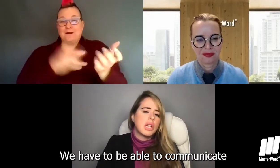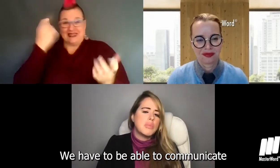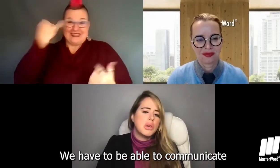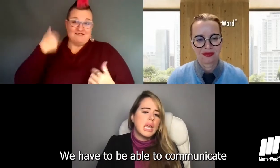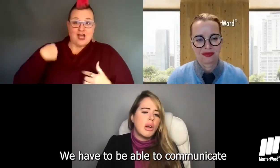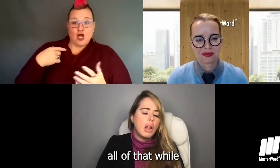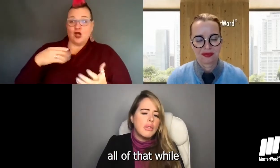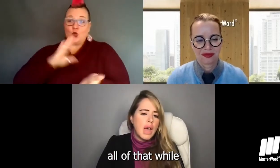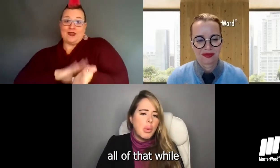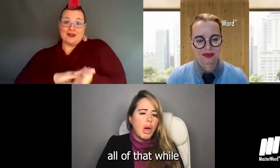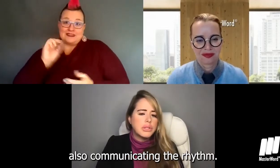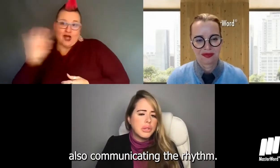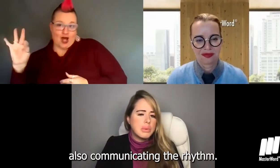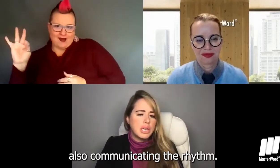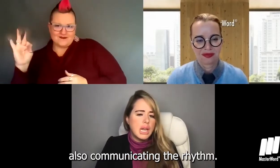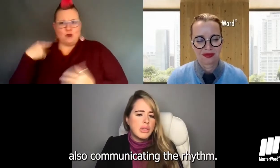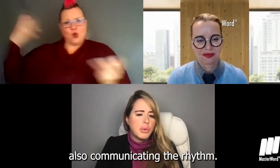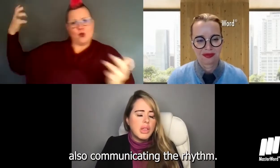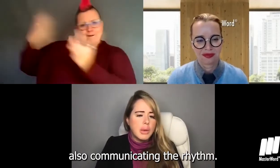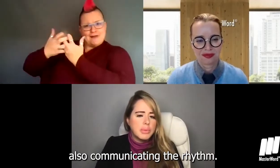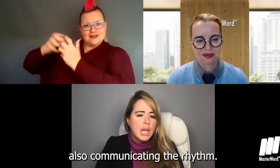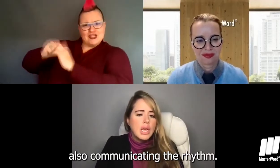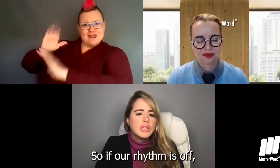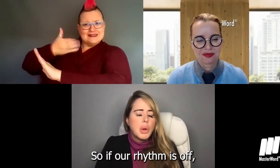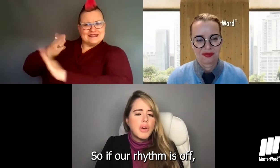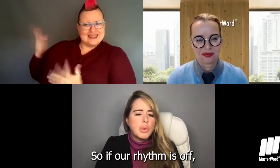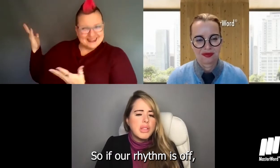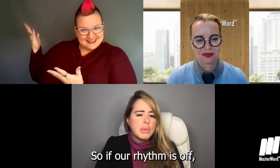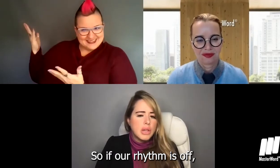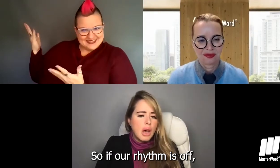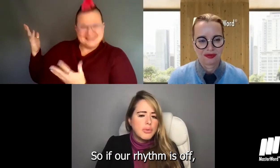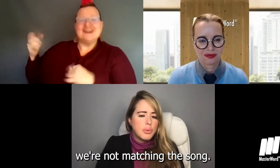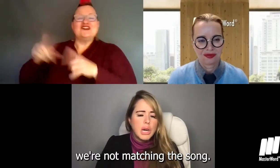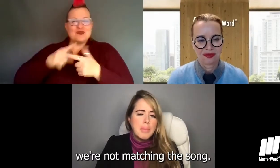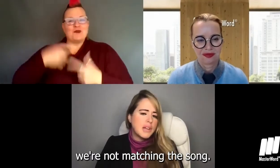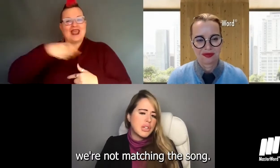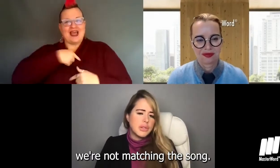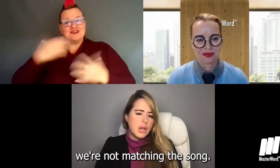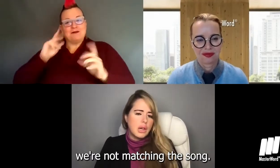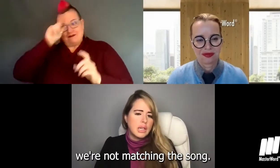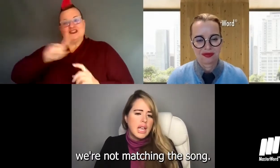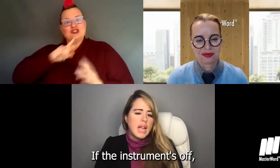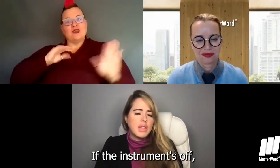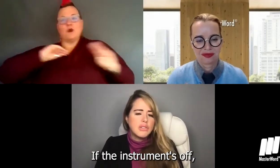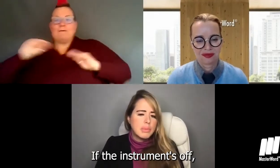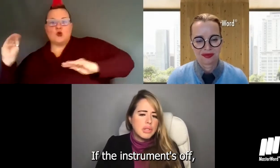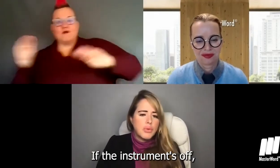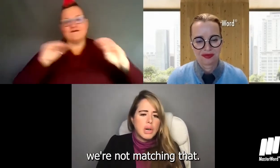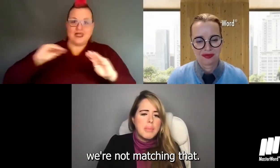to communicate all of that while also communicating the rhythm. So if our rhythm is off, we're not matching the song. If the instruments off, we're not